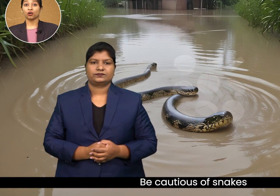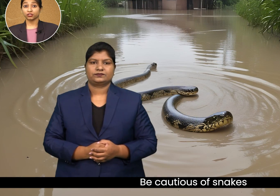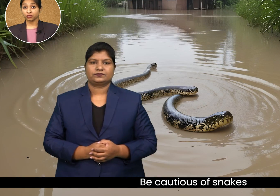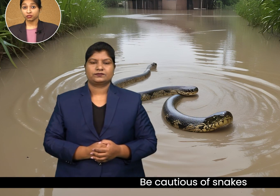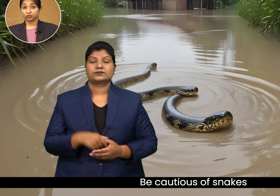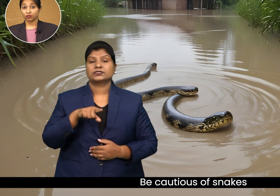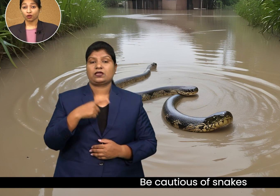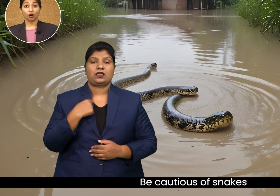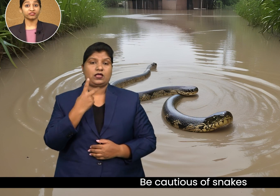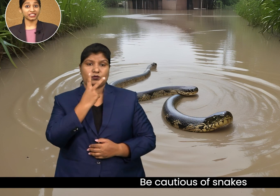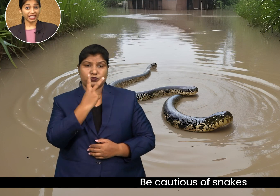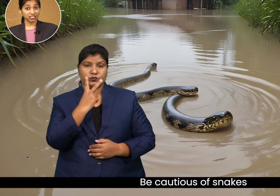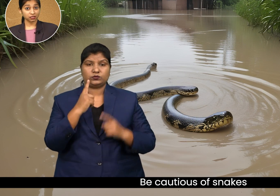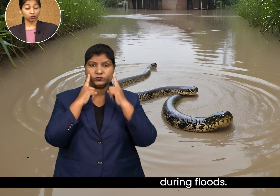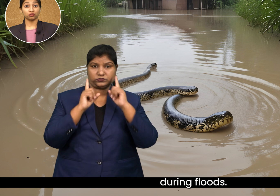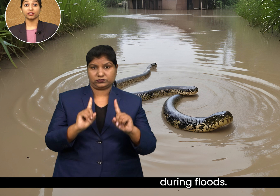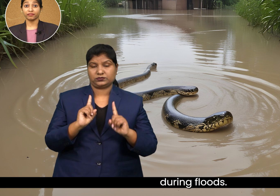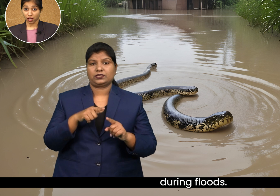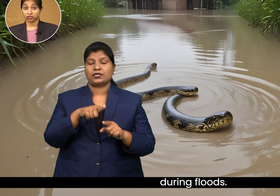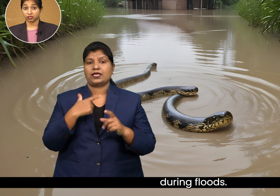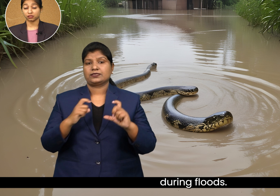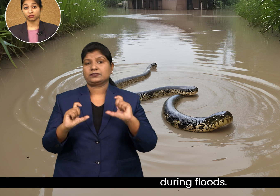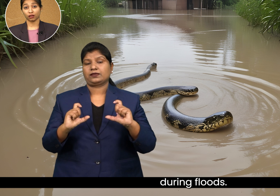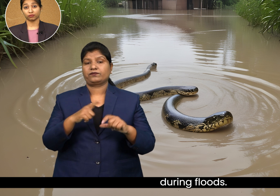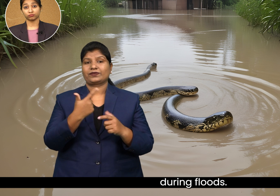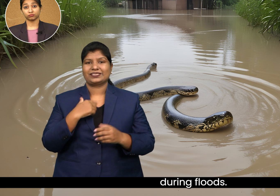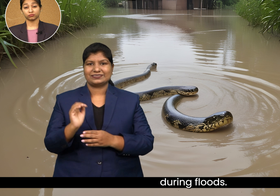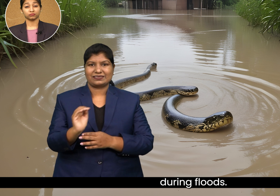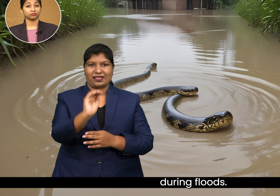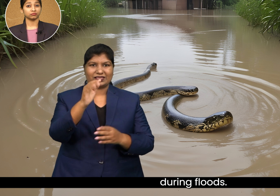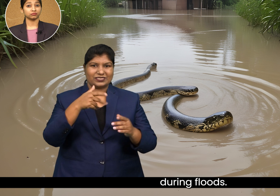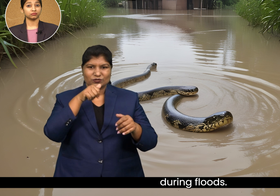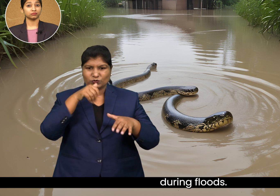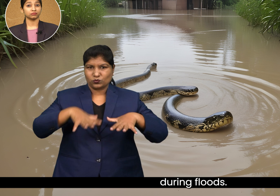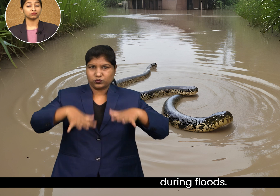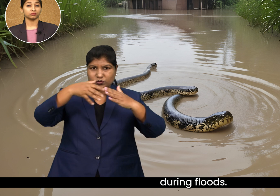Be cautious of snakes during floods.